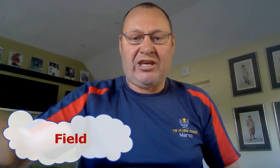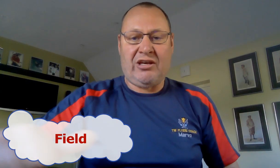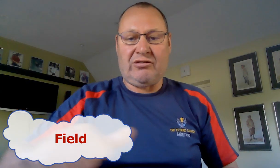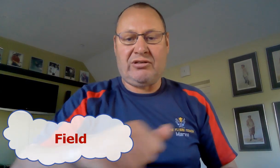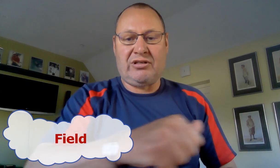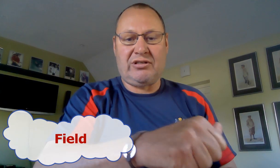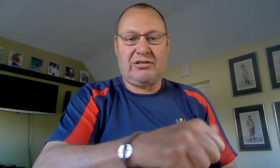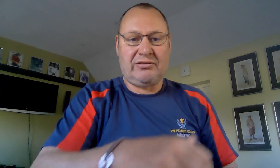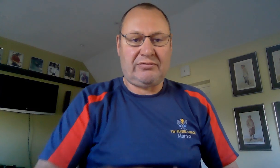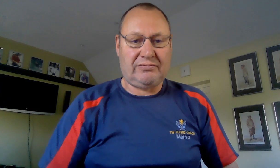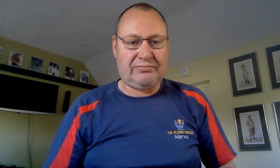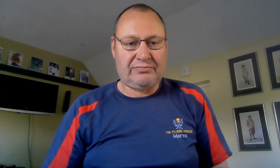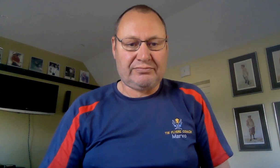Field.